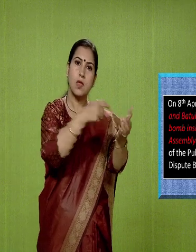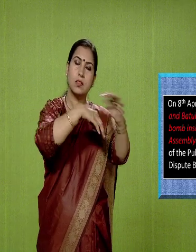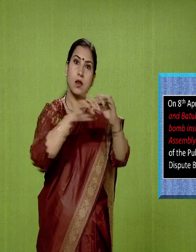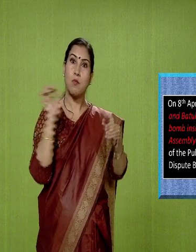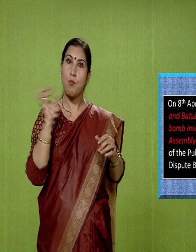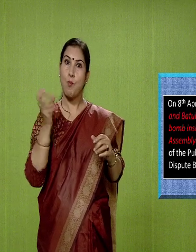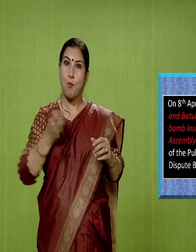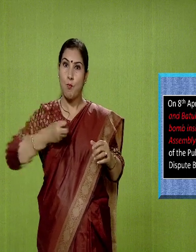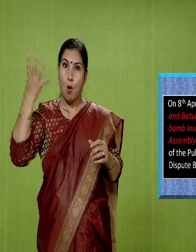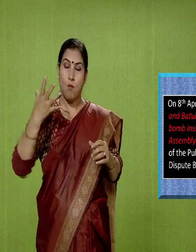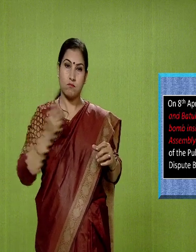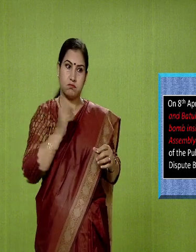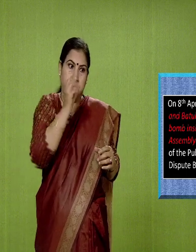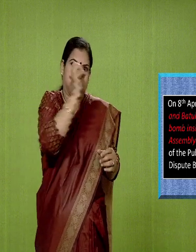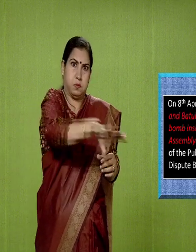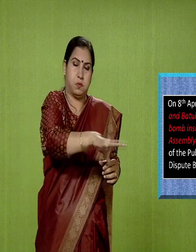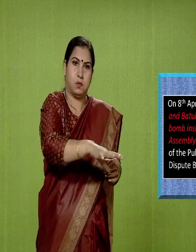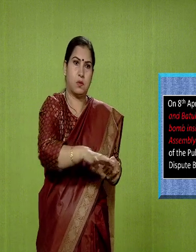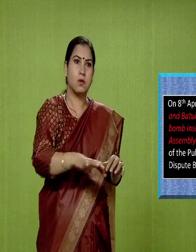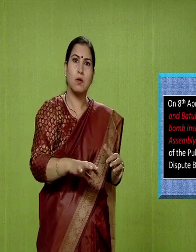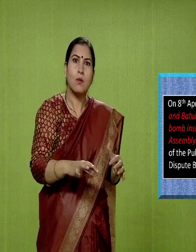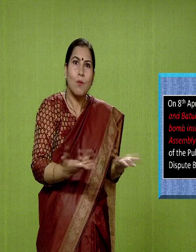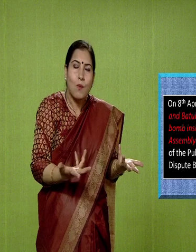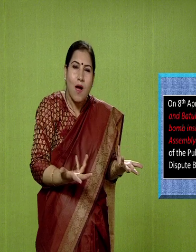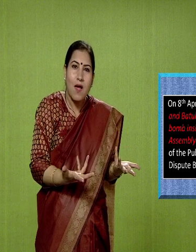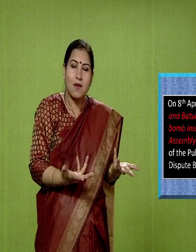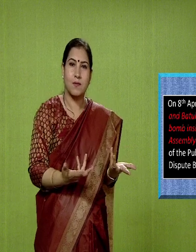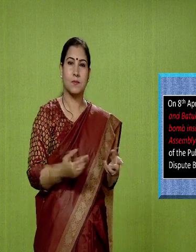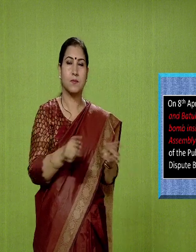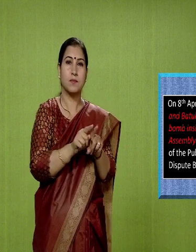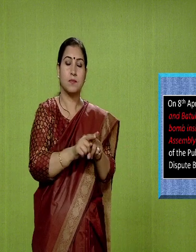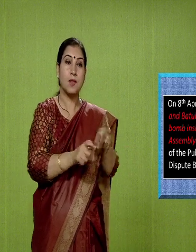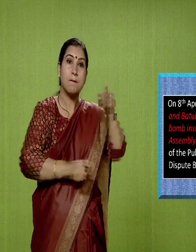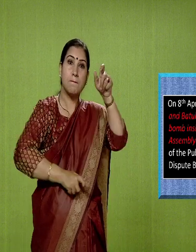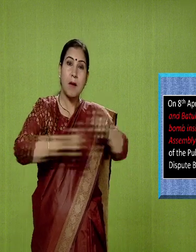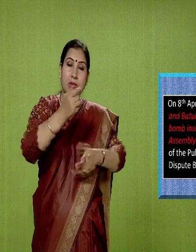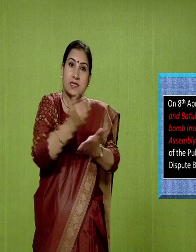They did so to oppose the passing of the Public Safety Bill